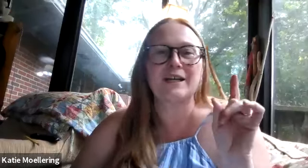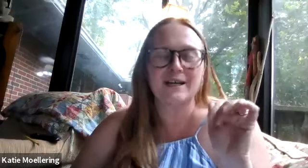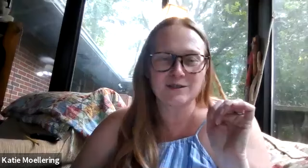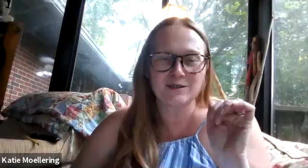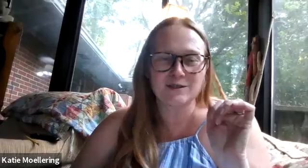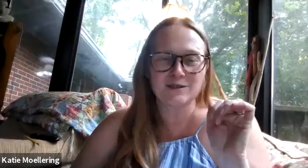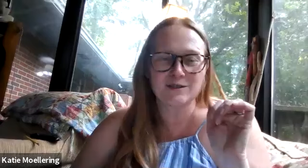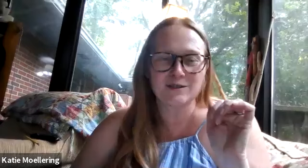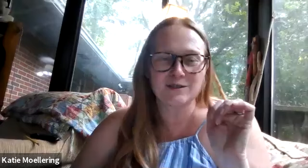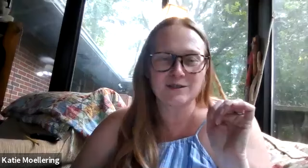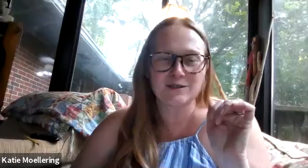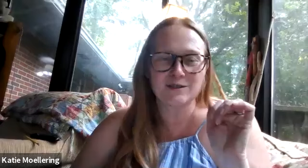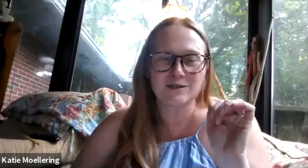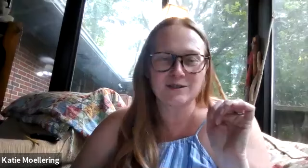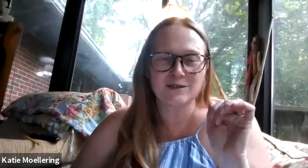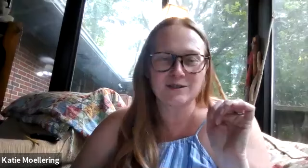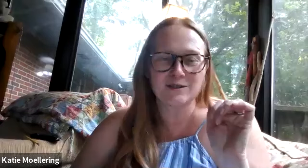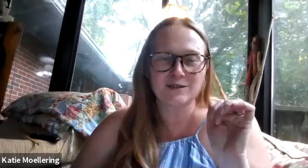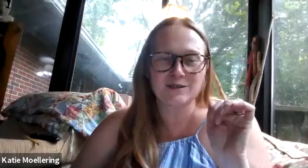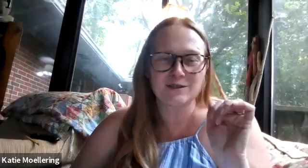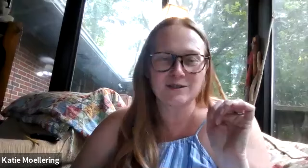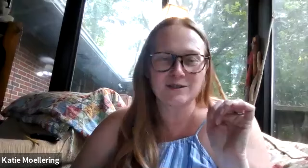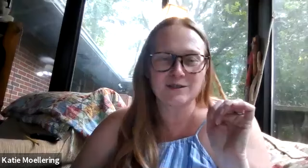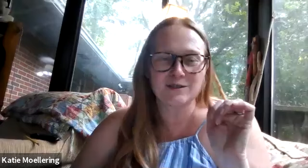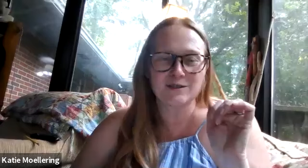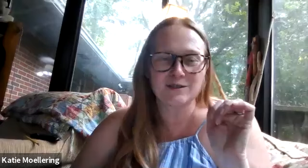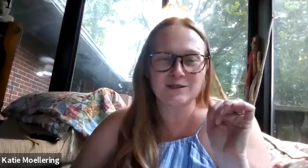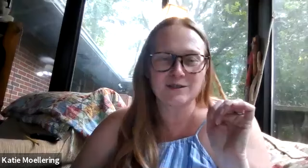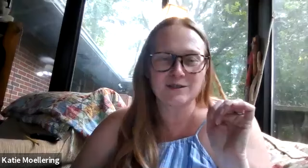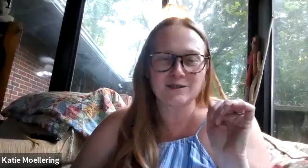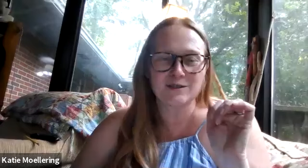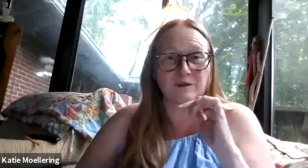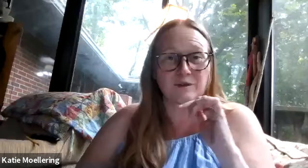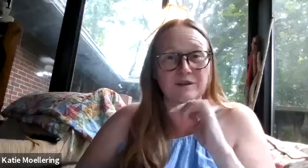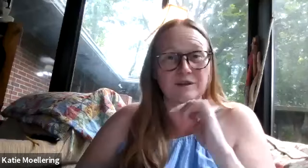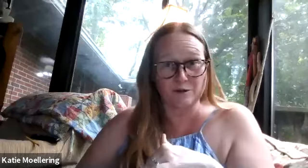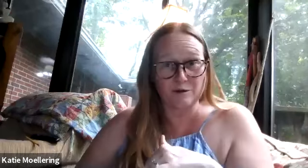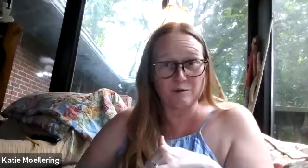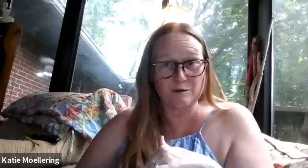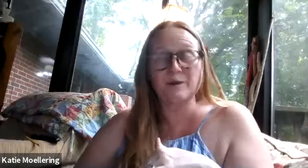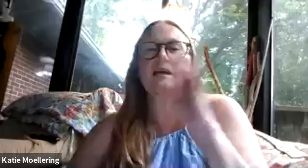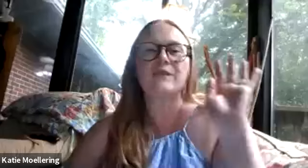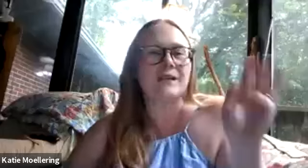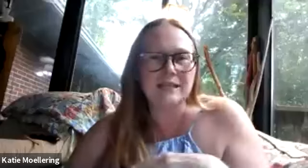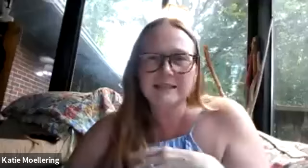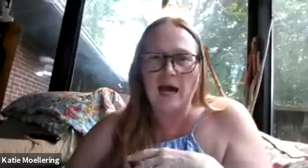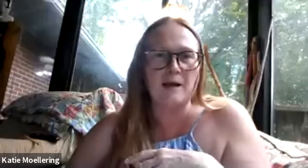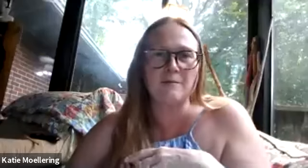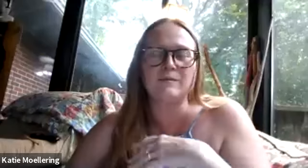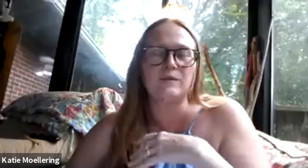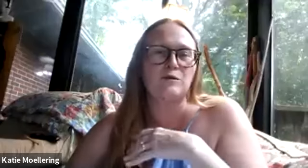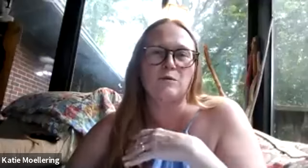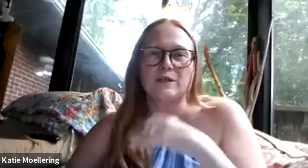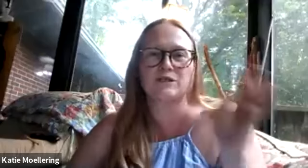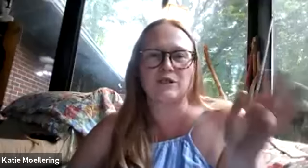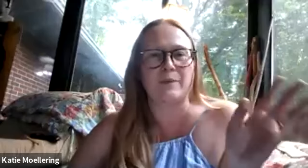I just wanted to say, so this will be our last meeting for this group. If at